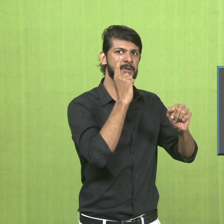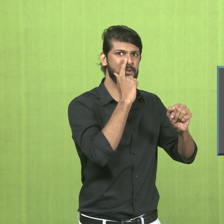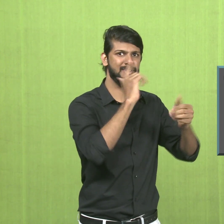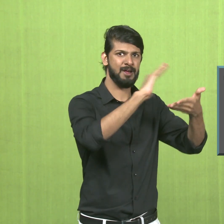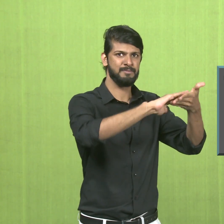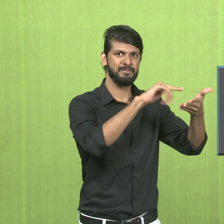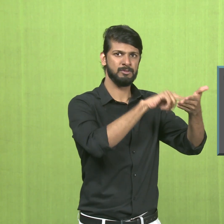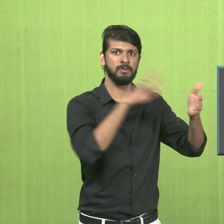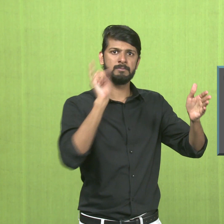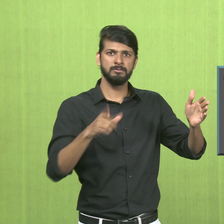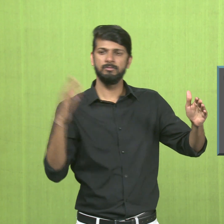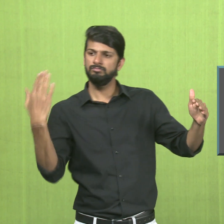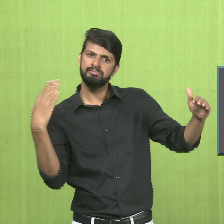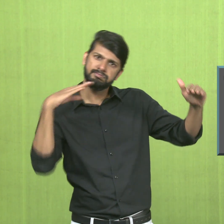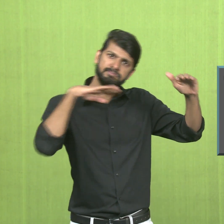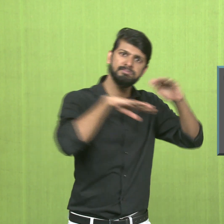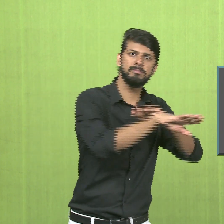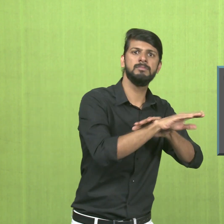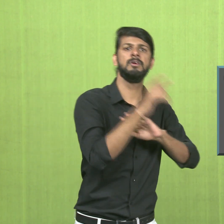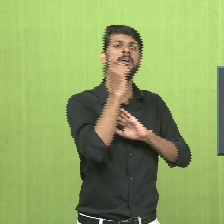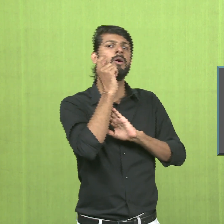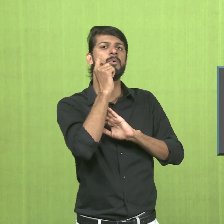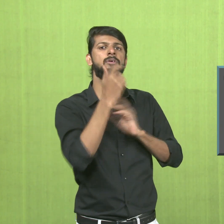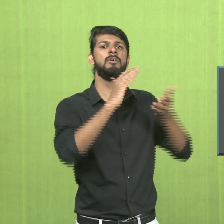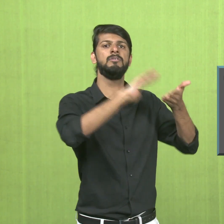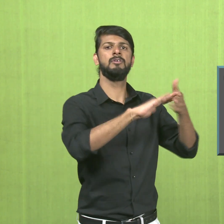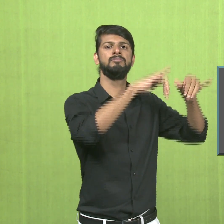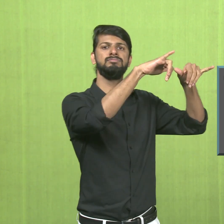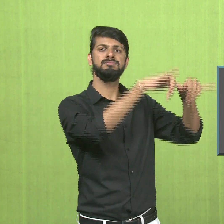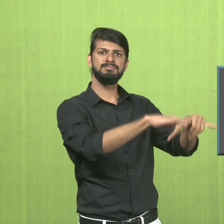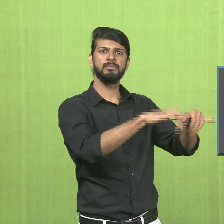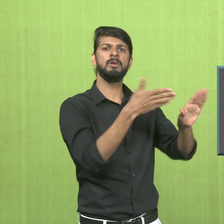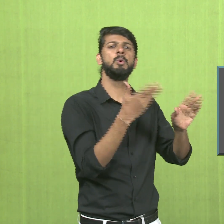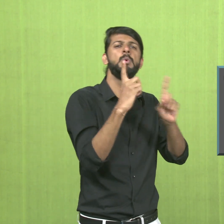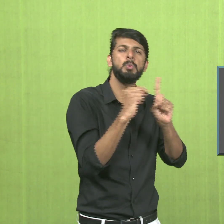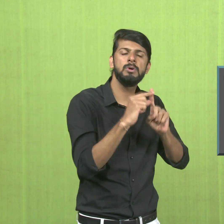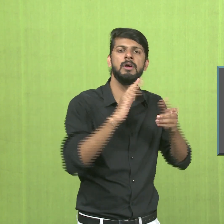when the groom is coming to the bride's house, they would live in this room before